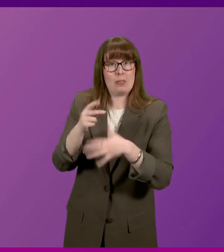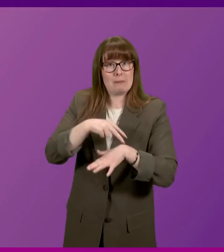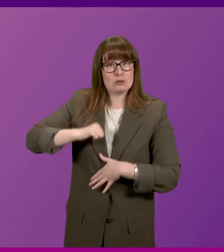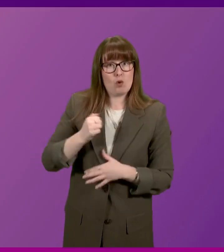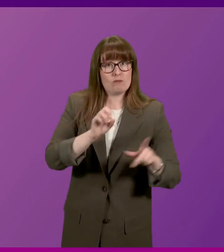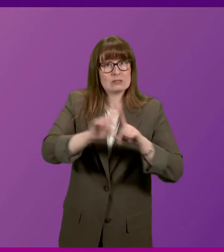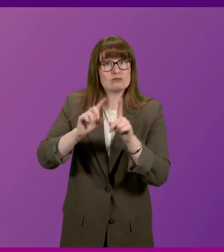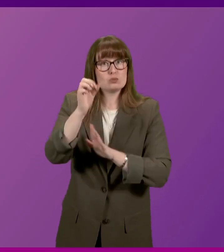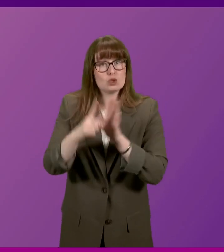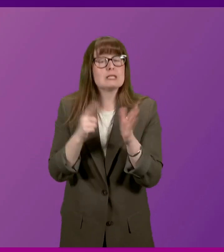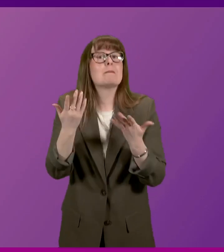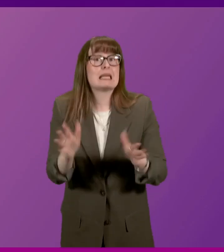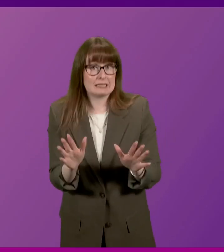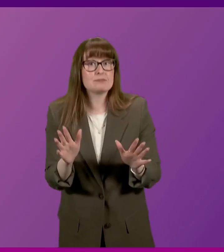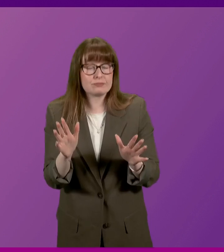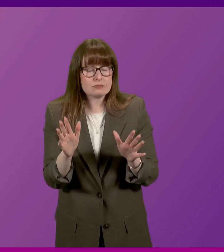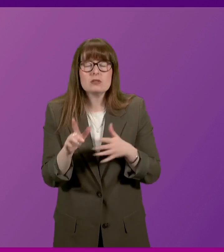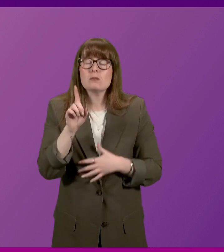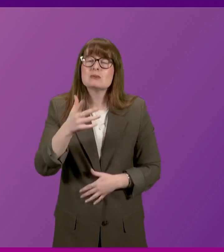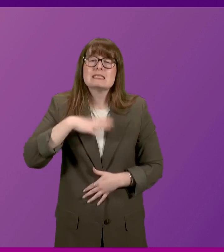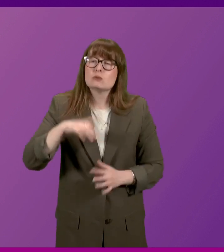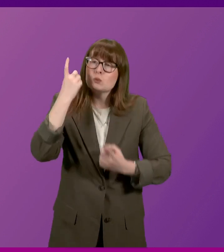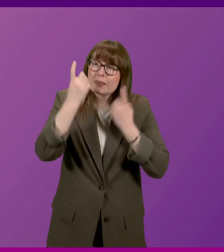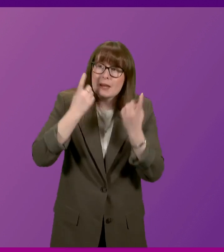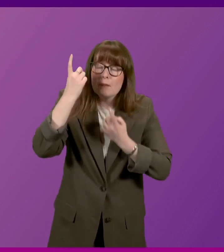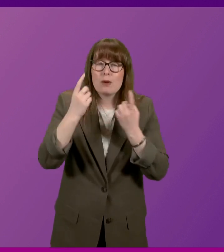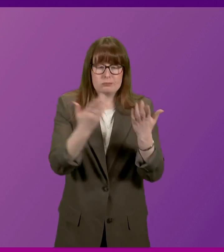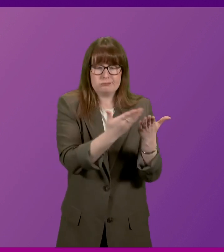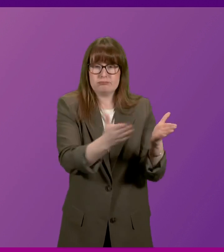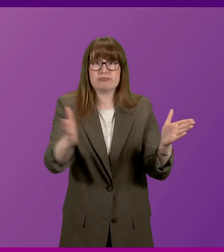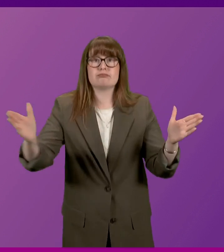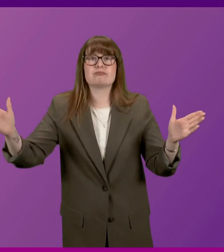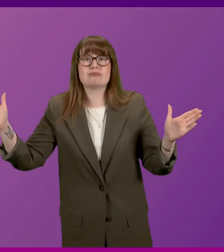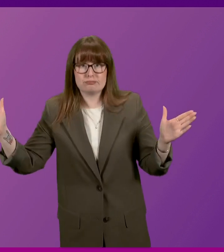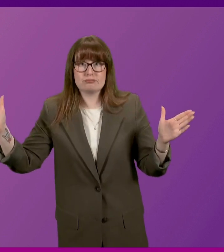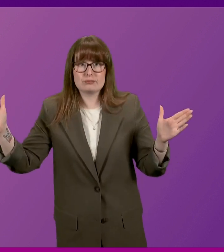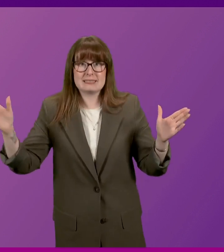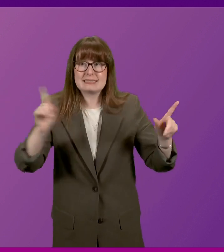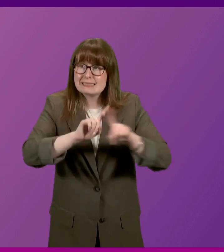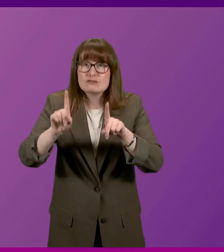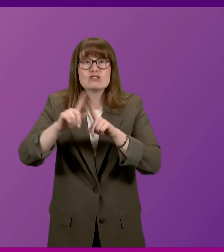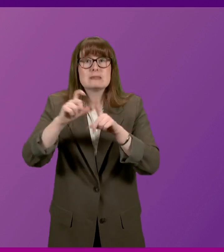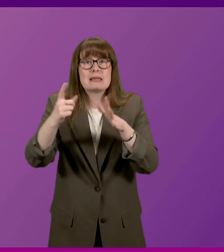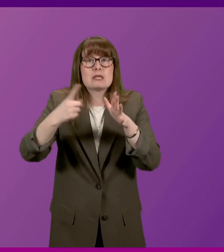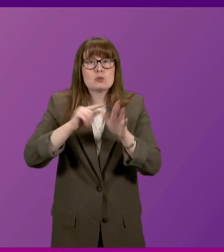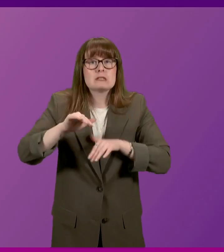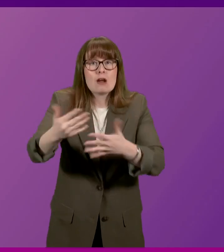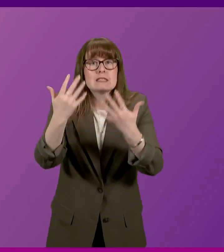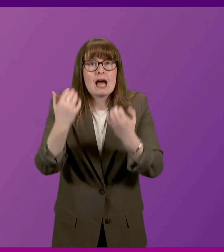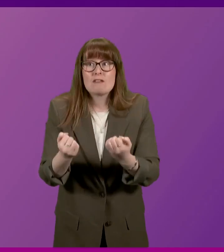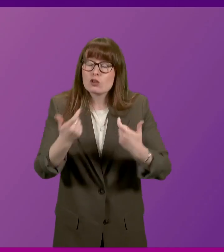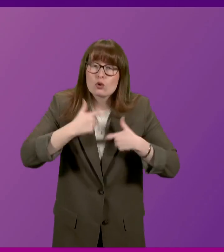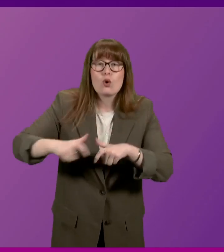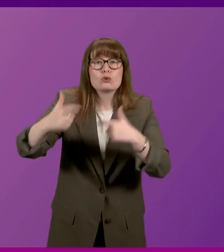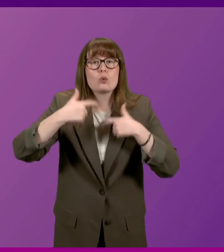lot of different projects. But we need to think about the broader universal sort of domestic abuse services and how they're providing that